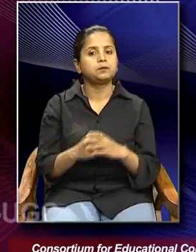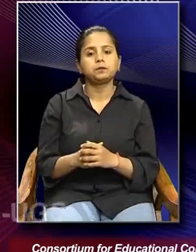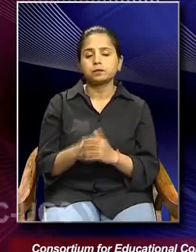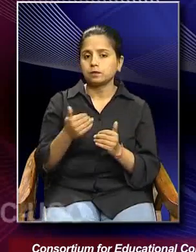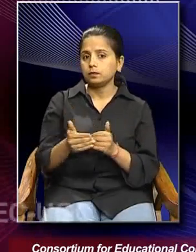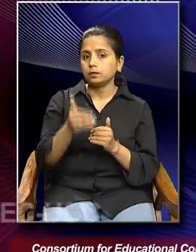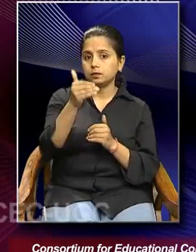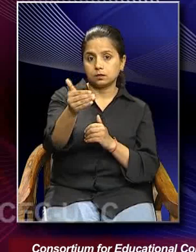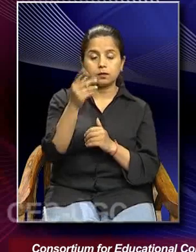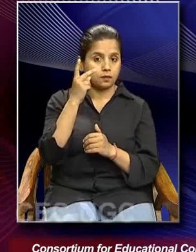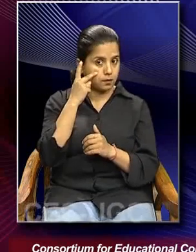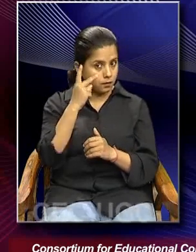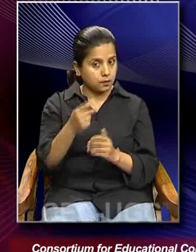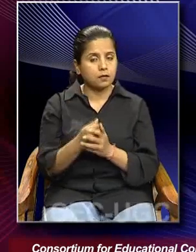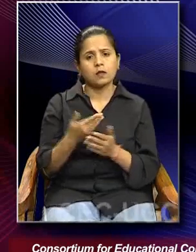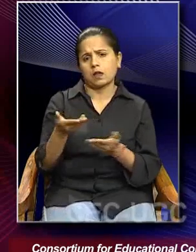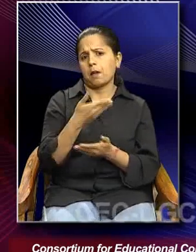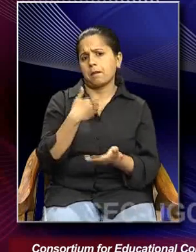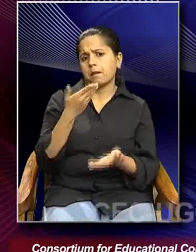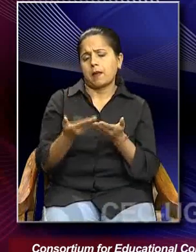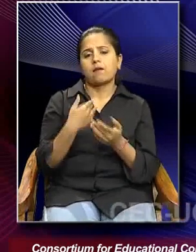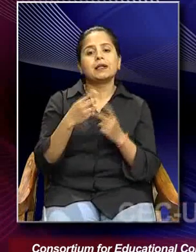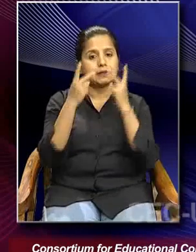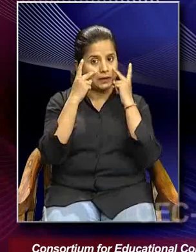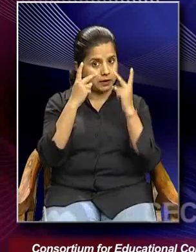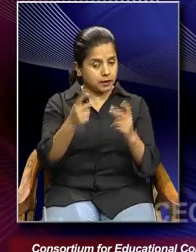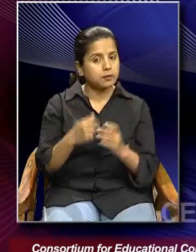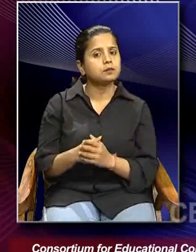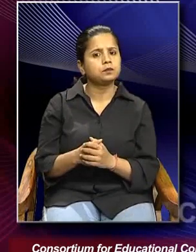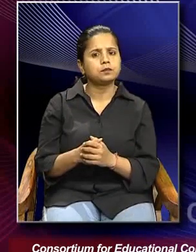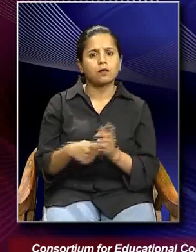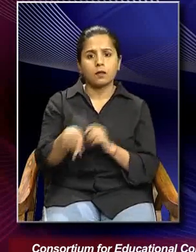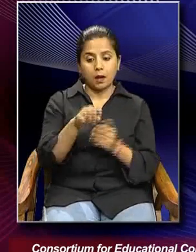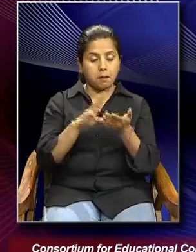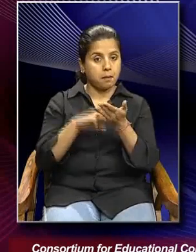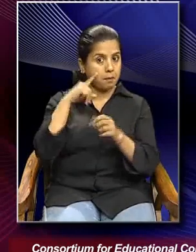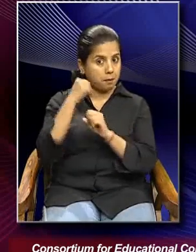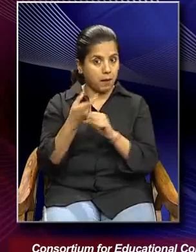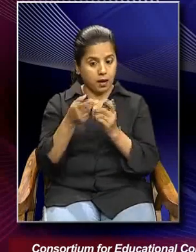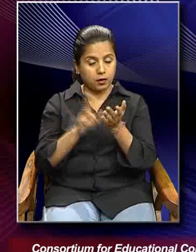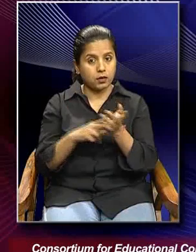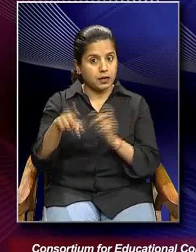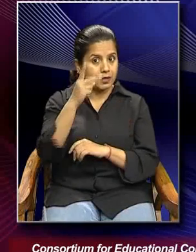Moving forward, we may also look at that migration is